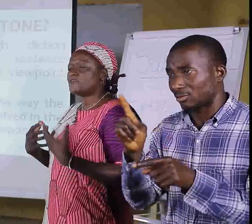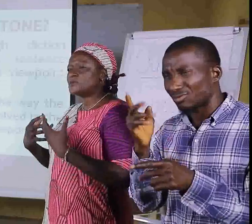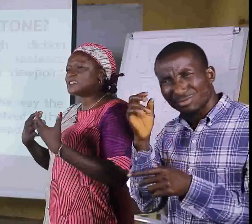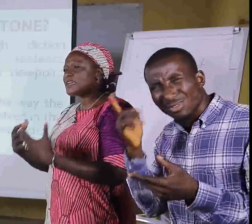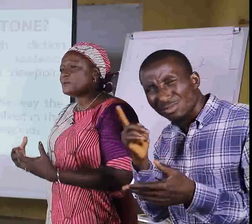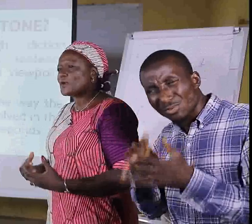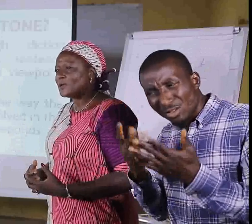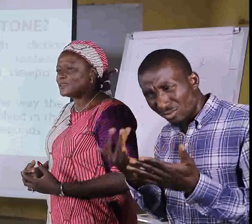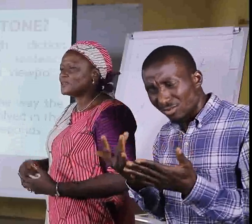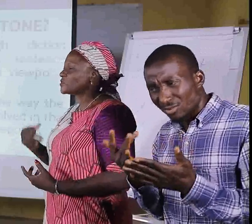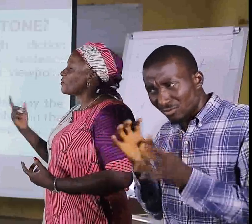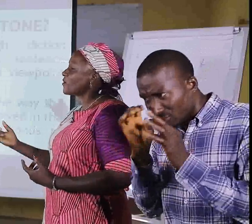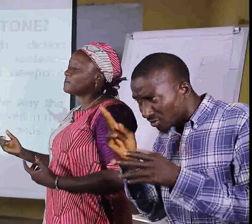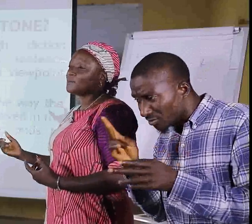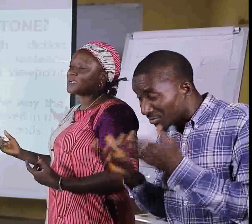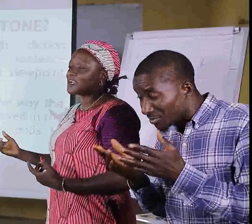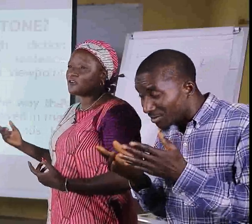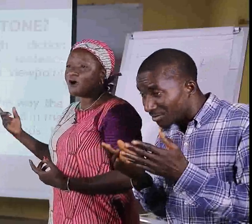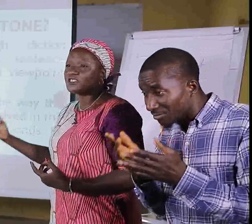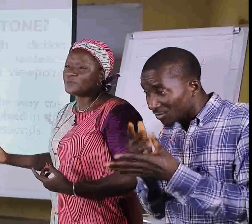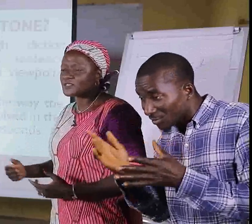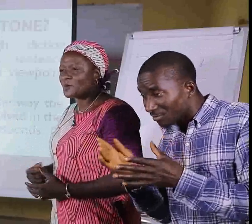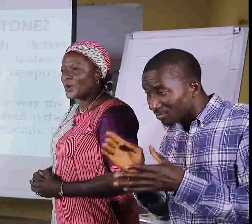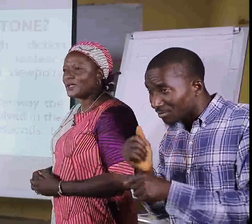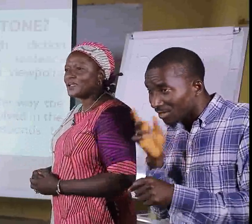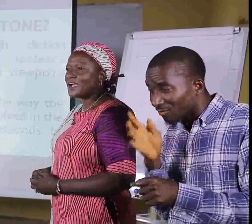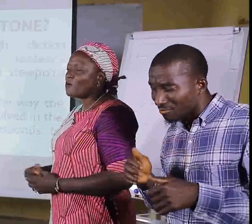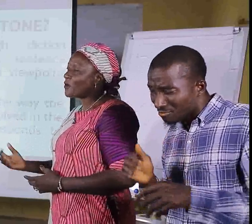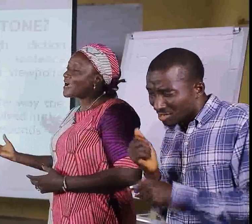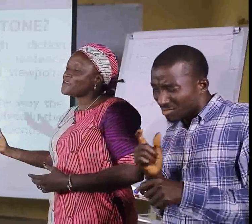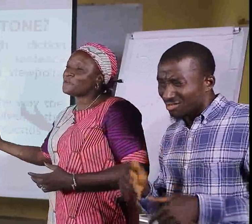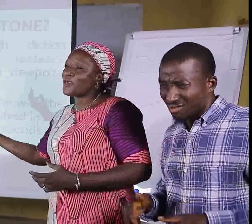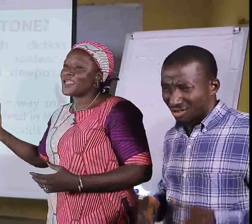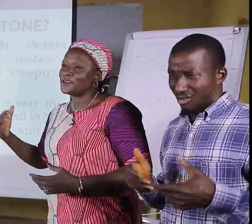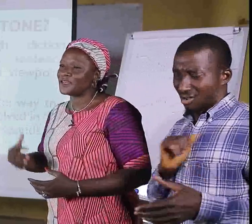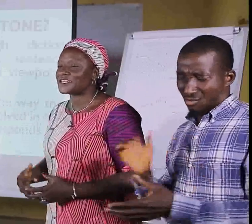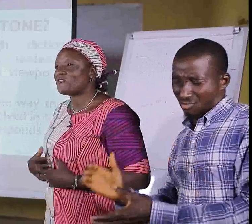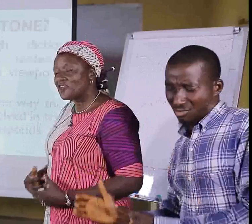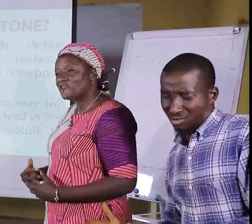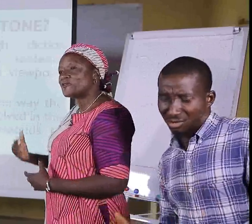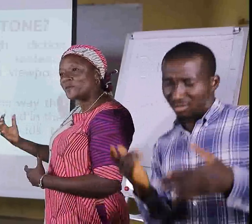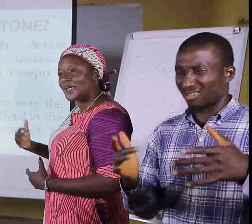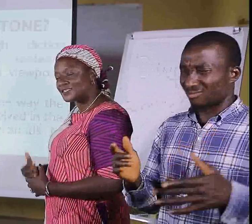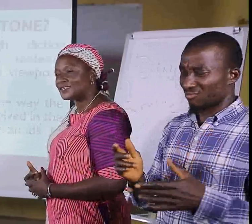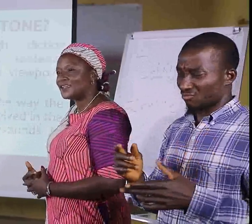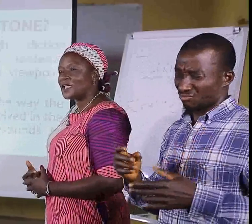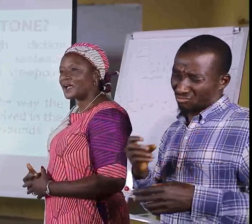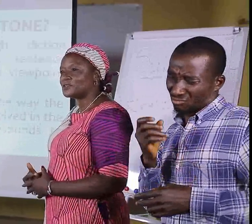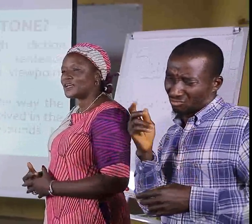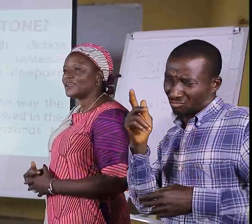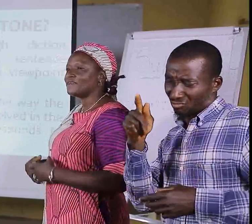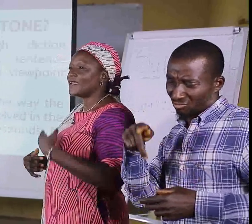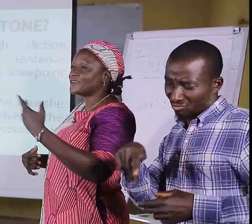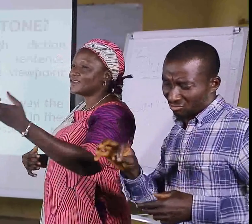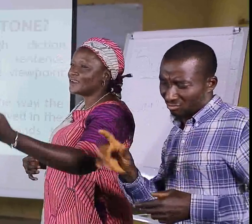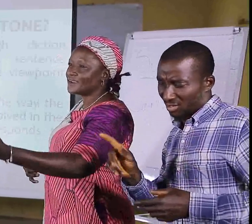And if you check properly, someone might have hurt me somewhere. I will carry the pain that I feel from that